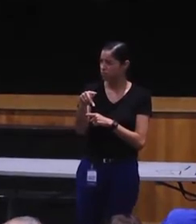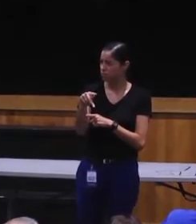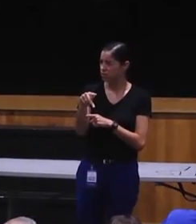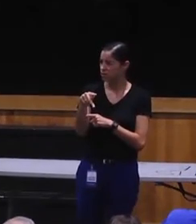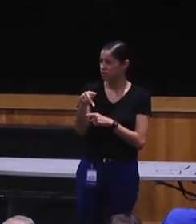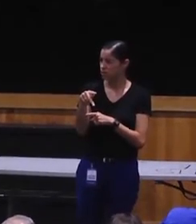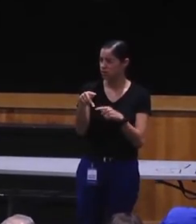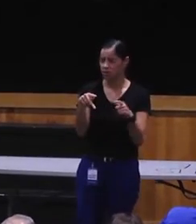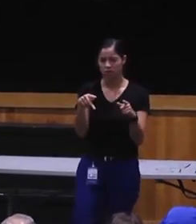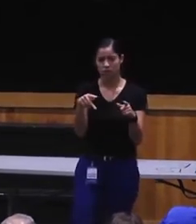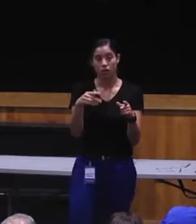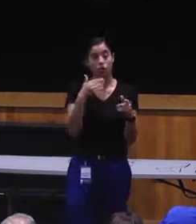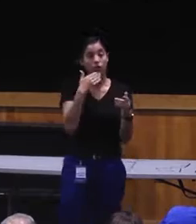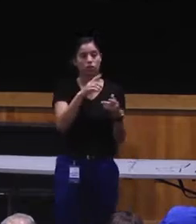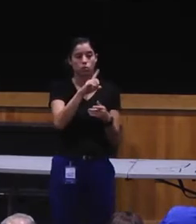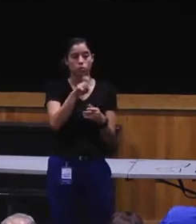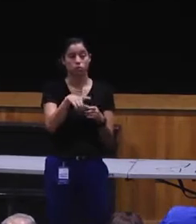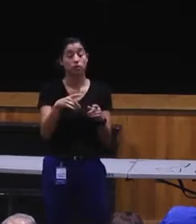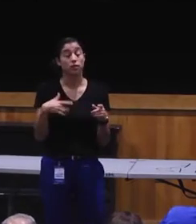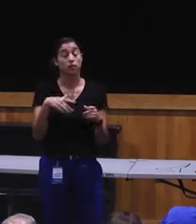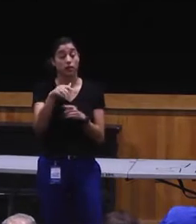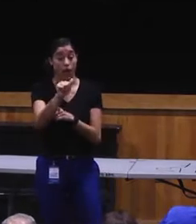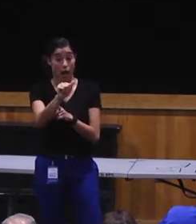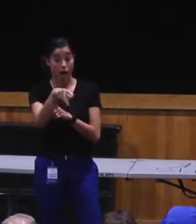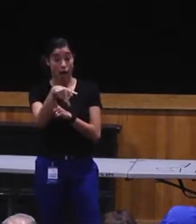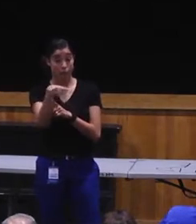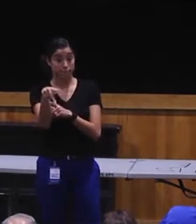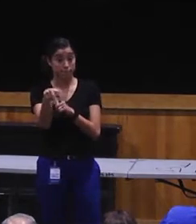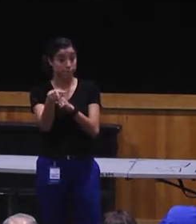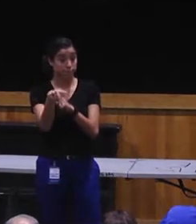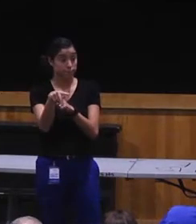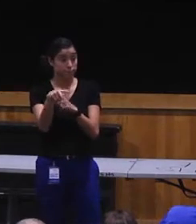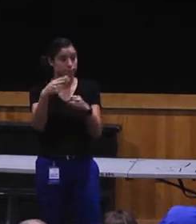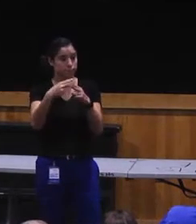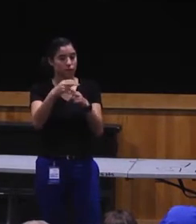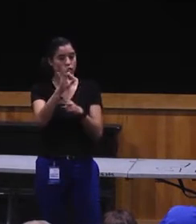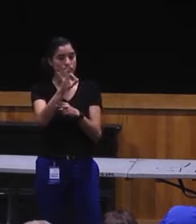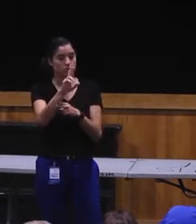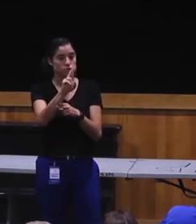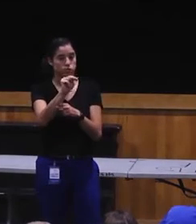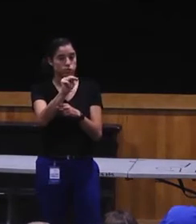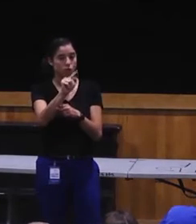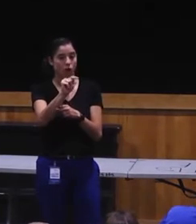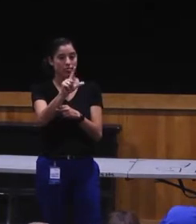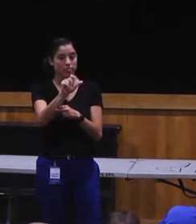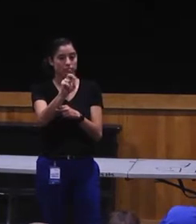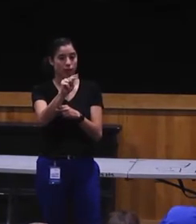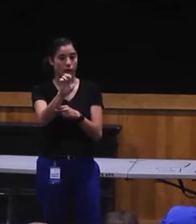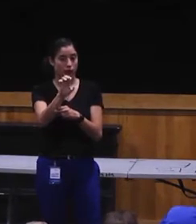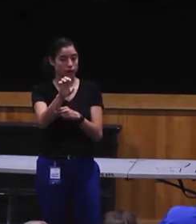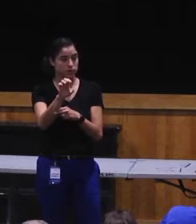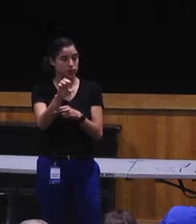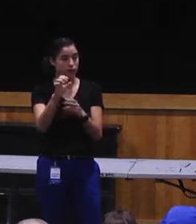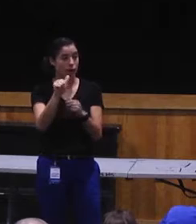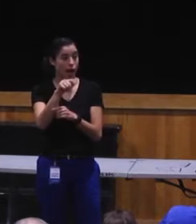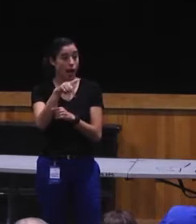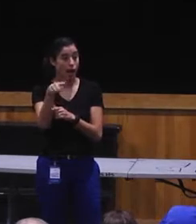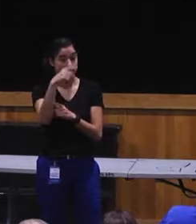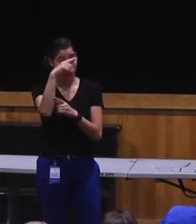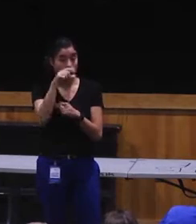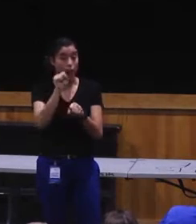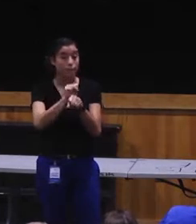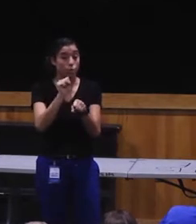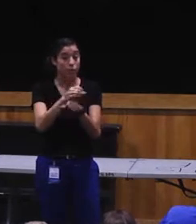So, good question. So there is an app in the App Store. It is the Frontline Education app. That is for employees, for teachers.